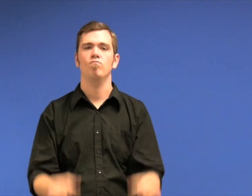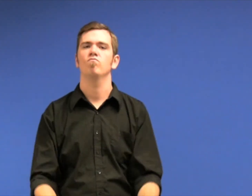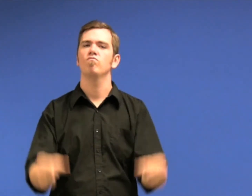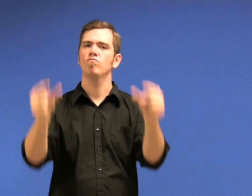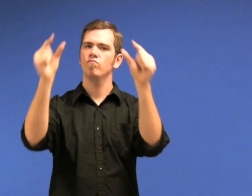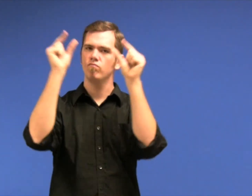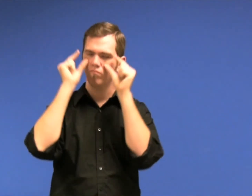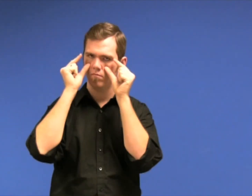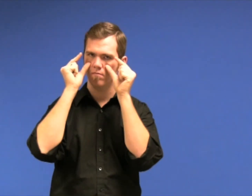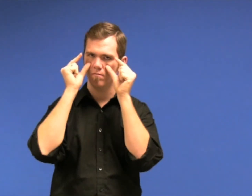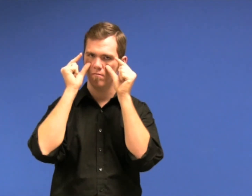glasses.